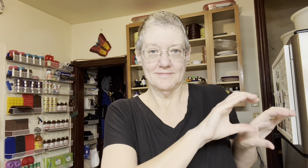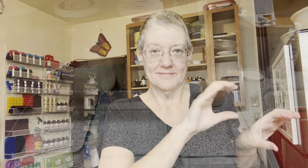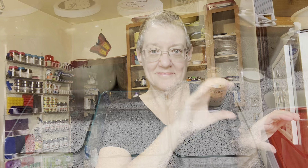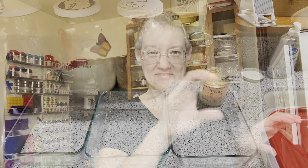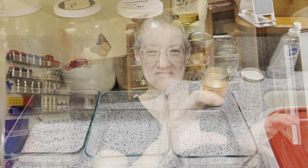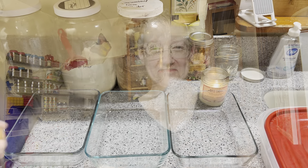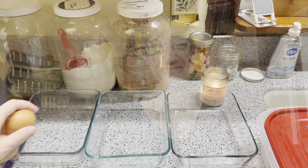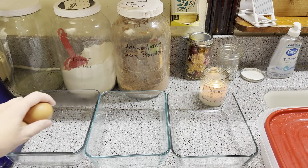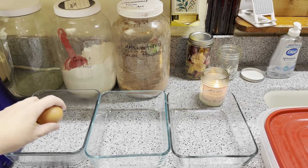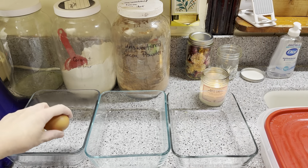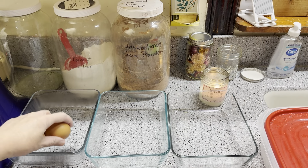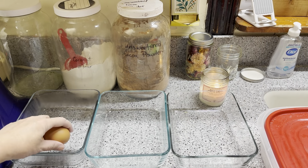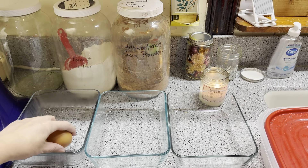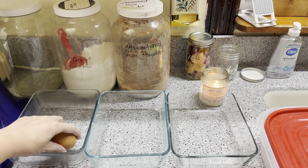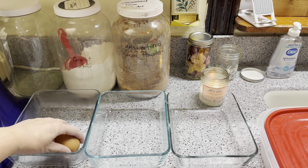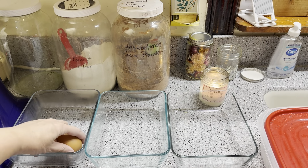then Saturday will go in front of that.